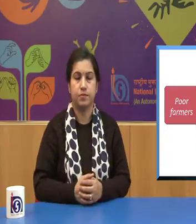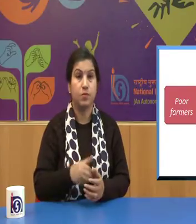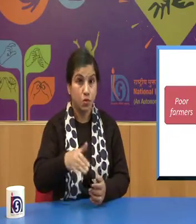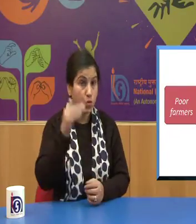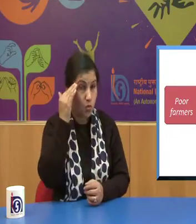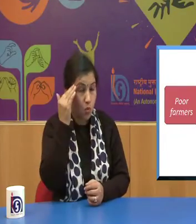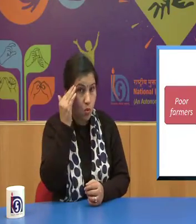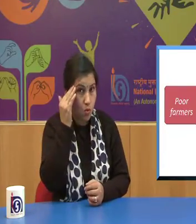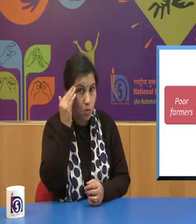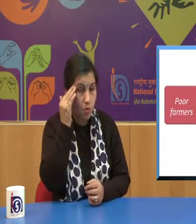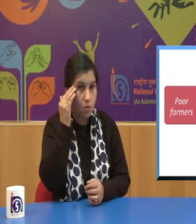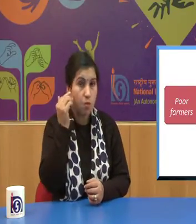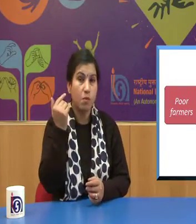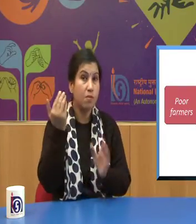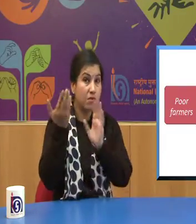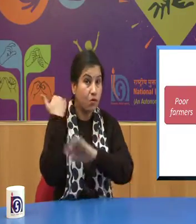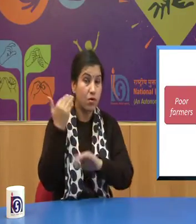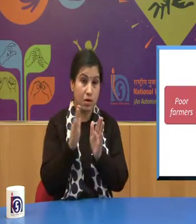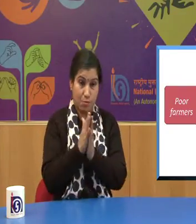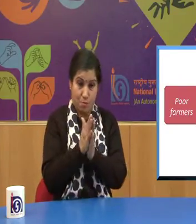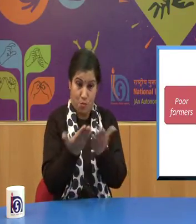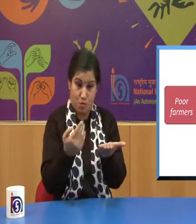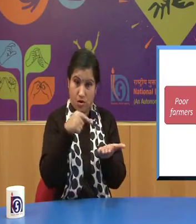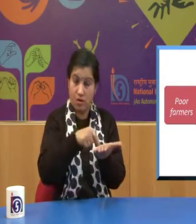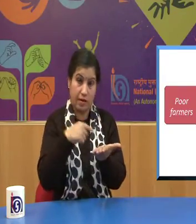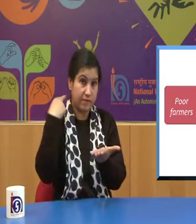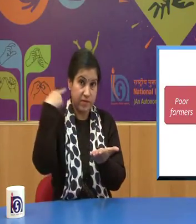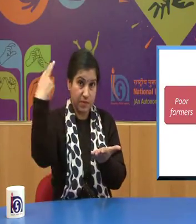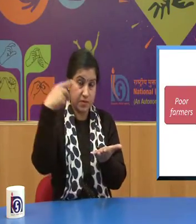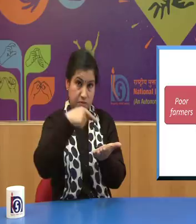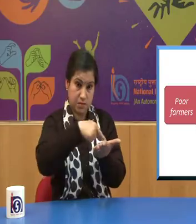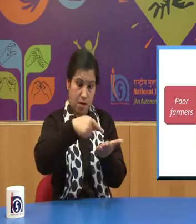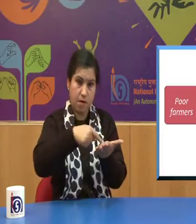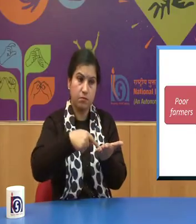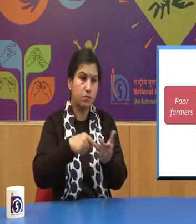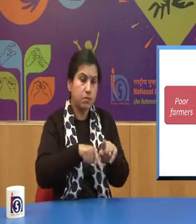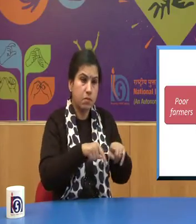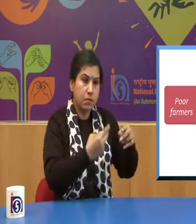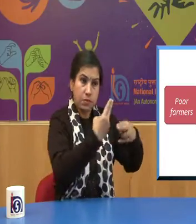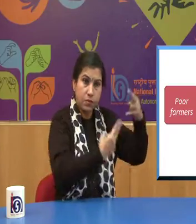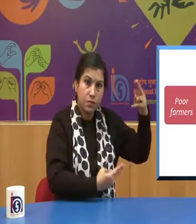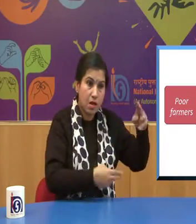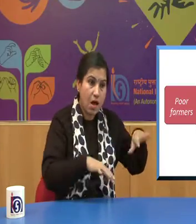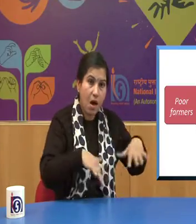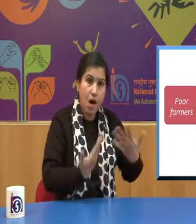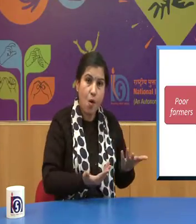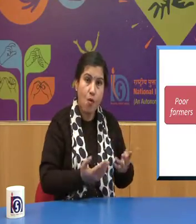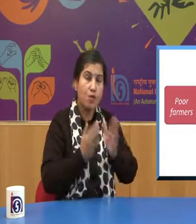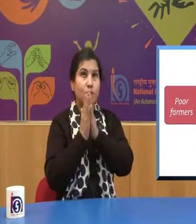Learners, do you know the name of the novel in which the complete incidents of sannyasis'